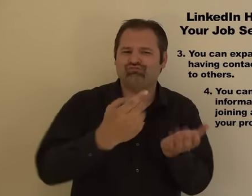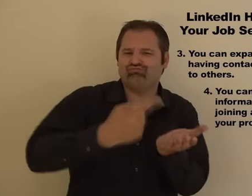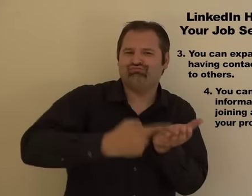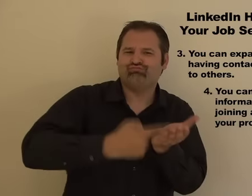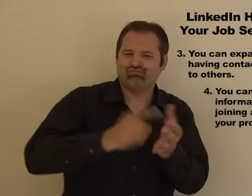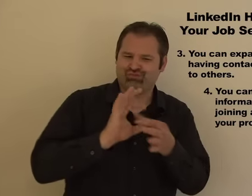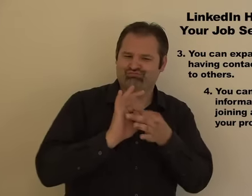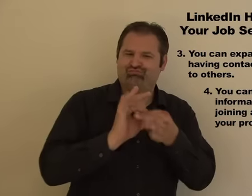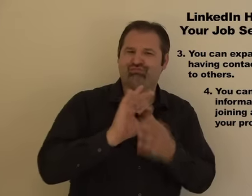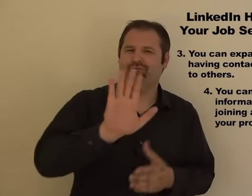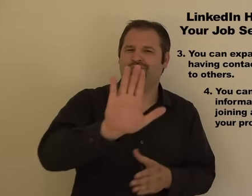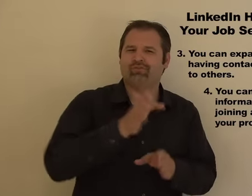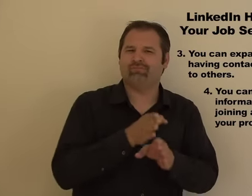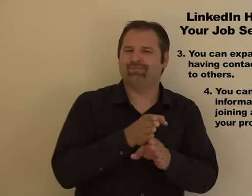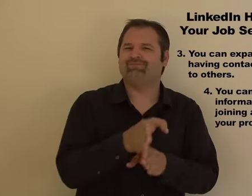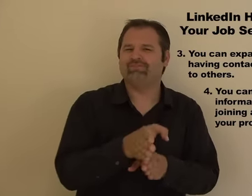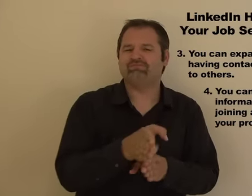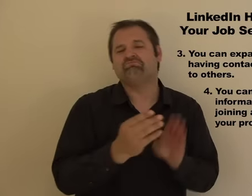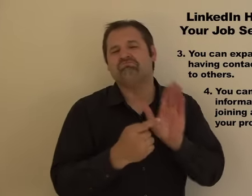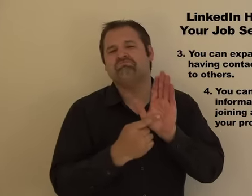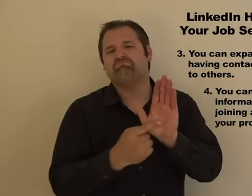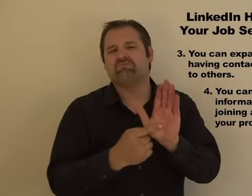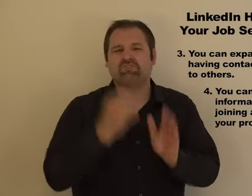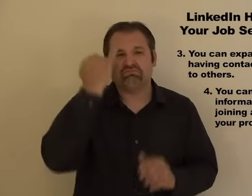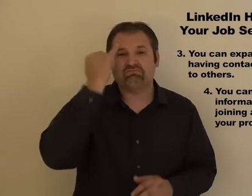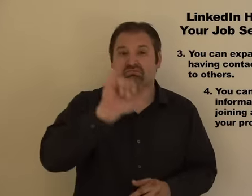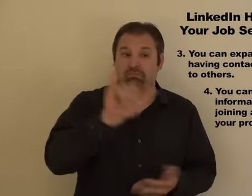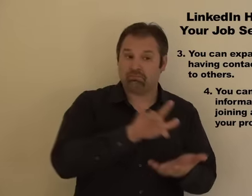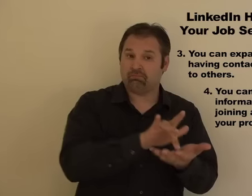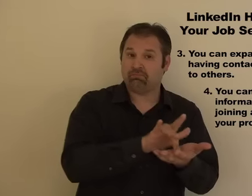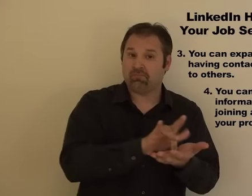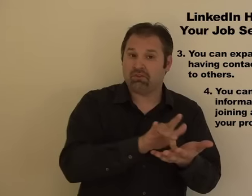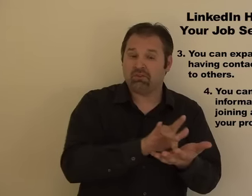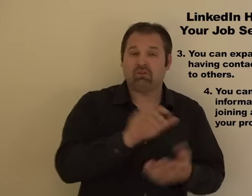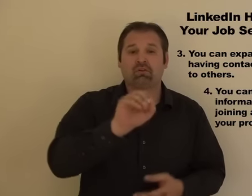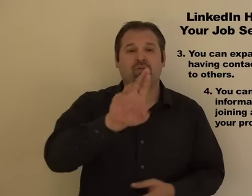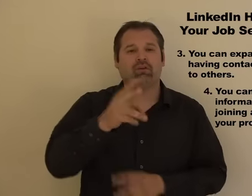For example, medical transcriptionists or human resource professionals.